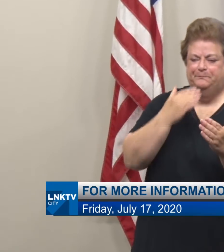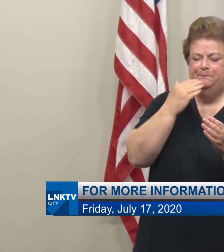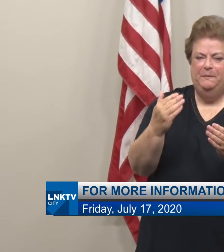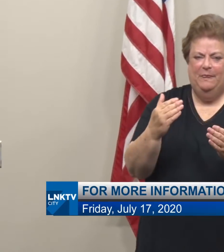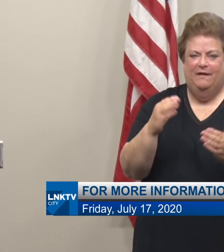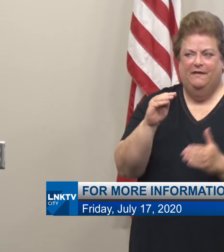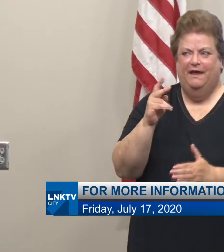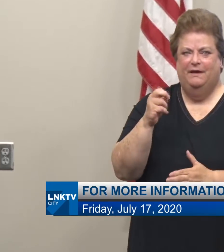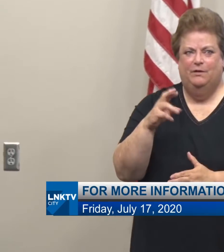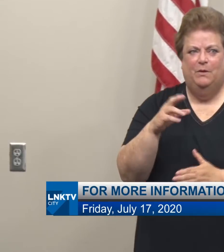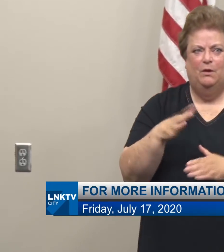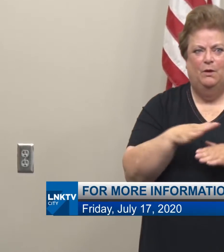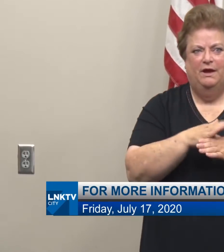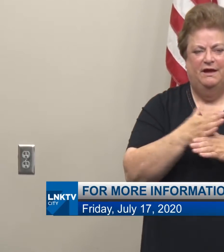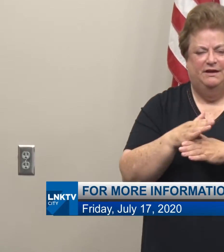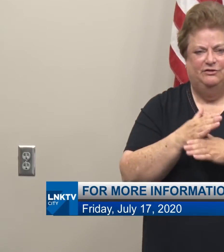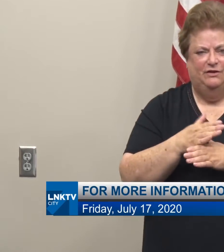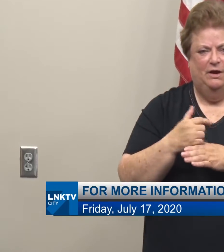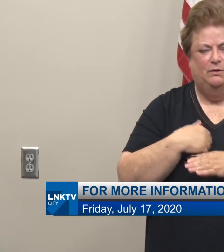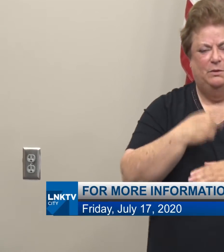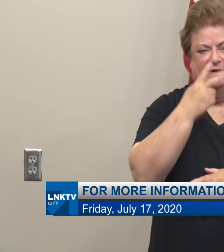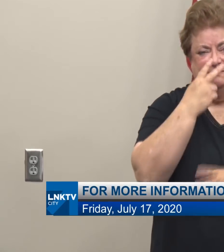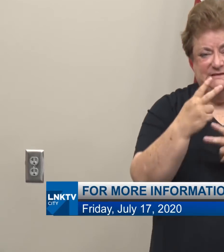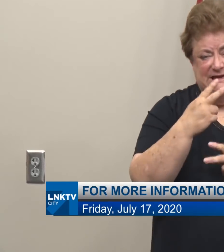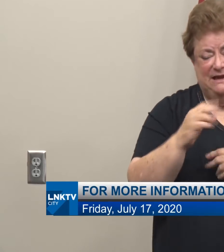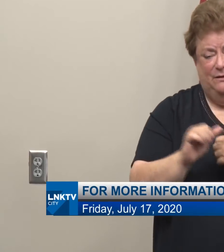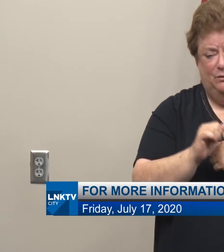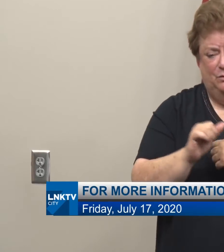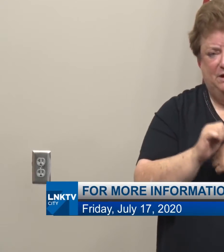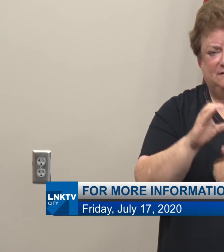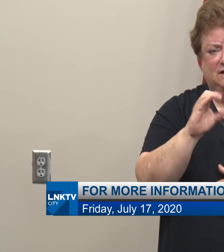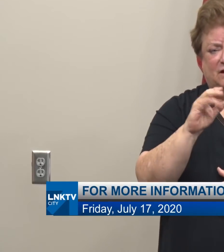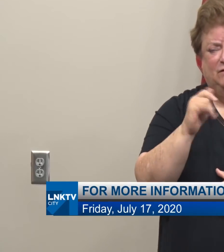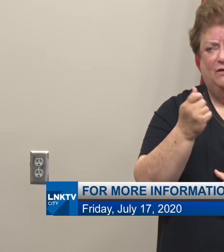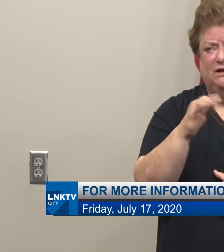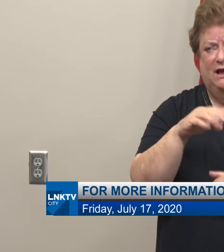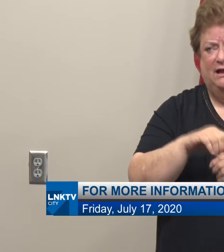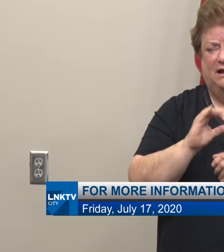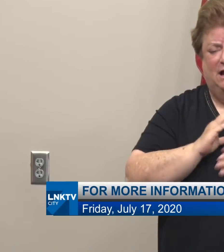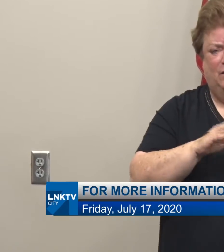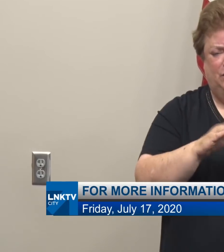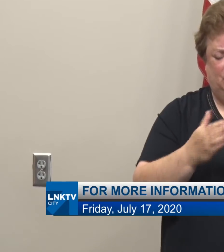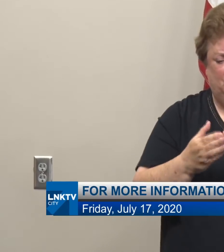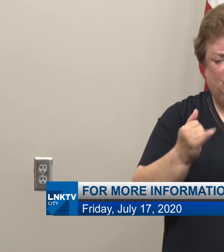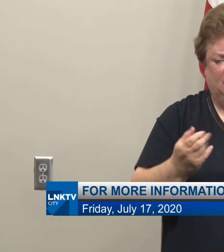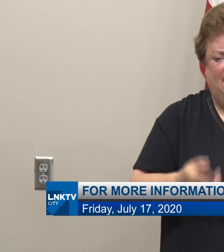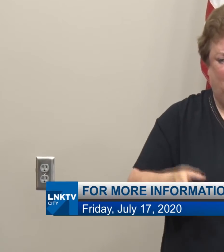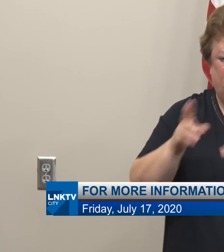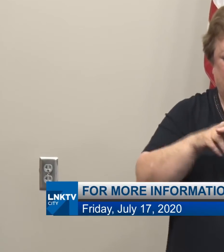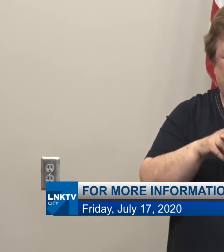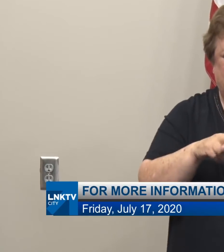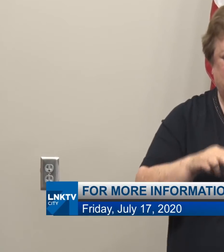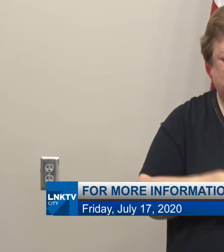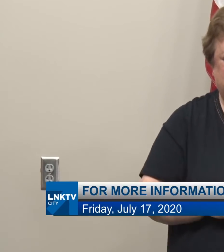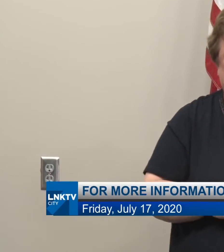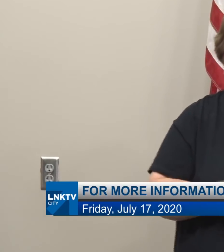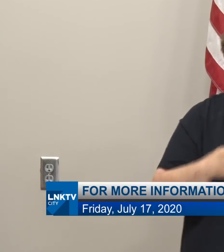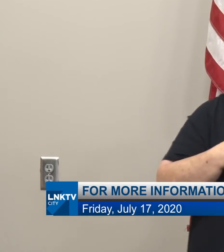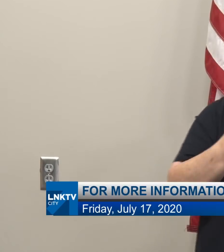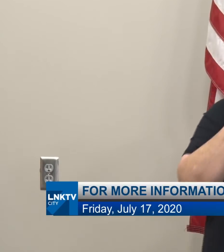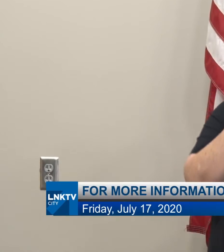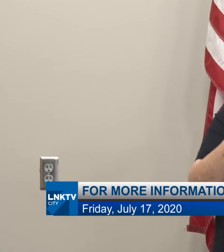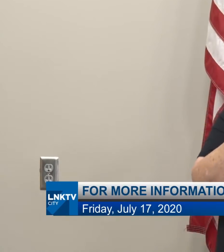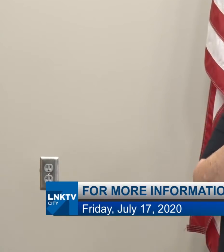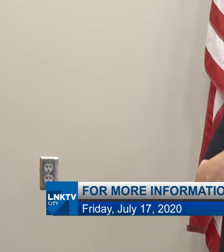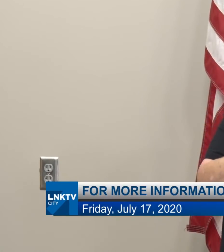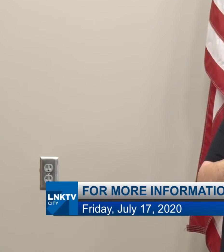As shared in the update, we have seen the risk of COVID-19 in our community increase in the last few weeks. We see that